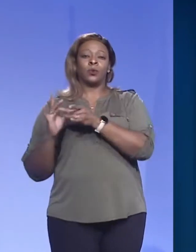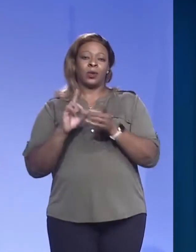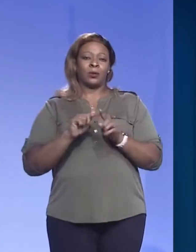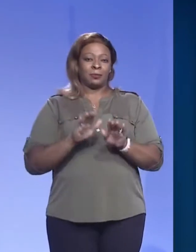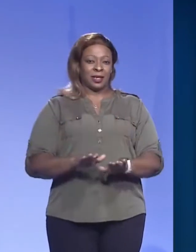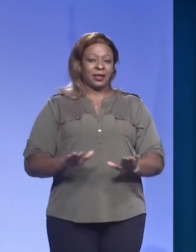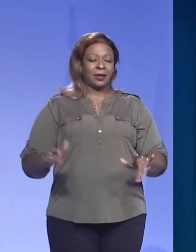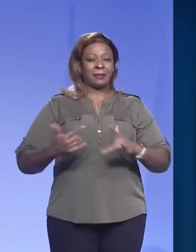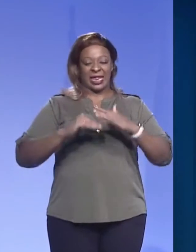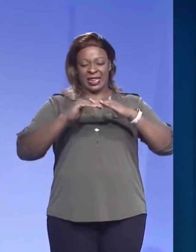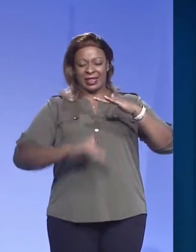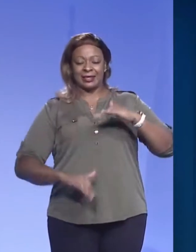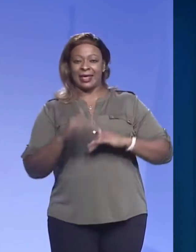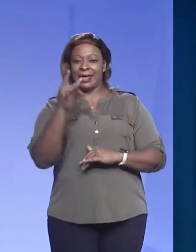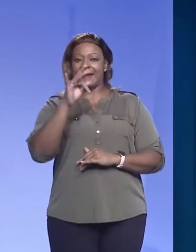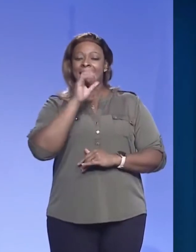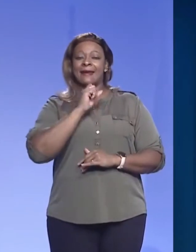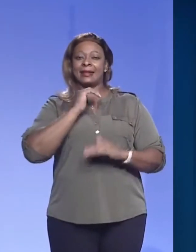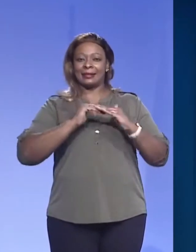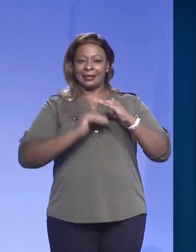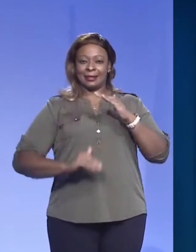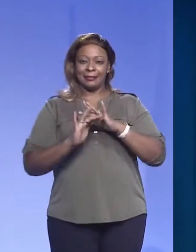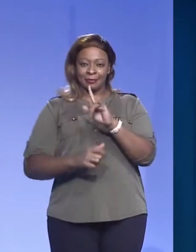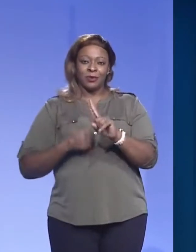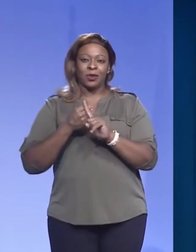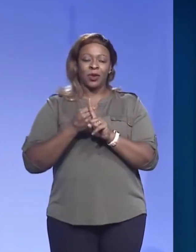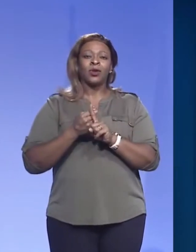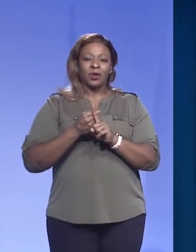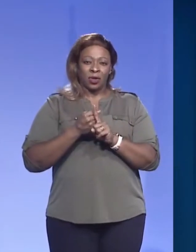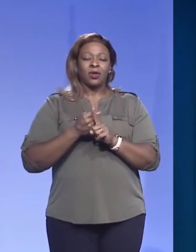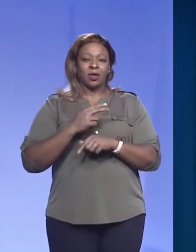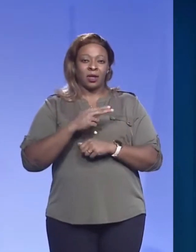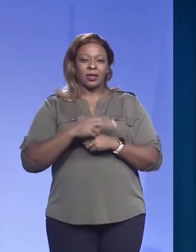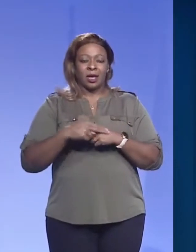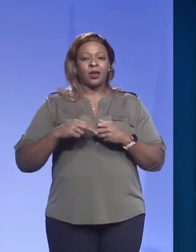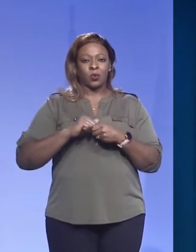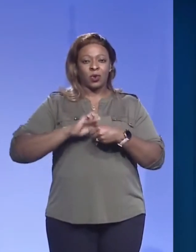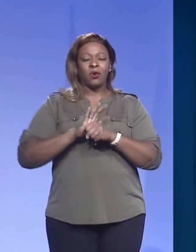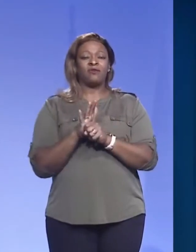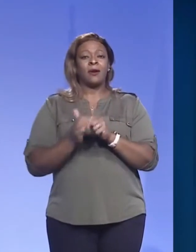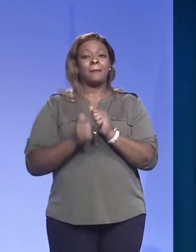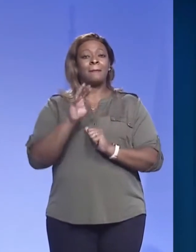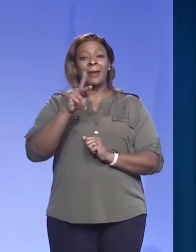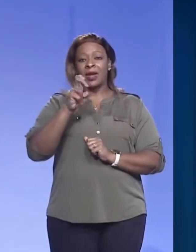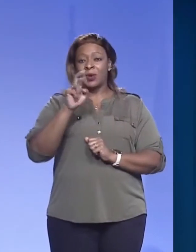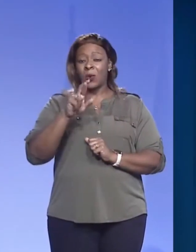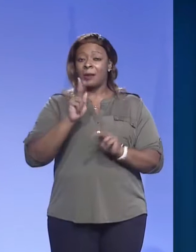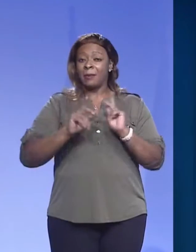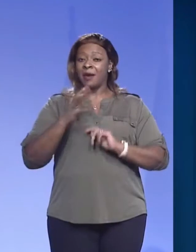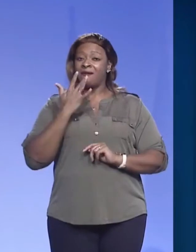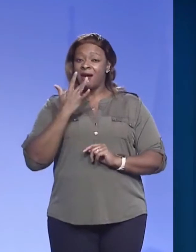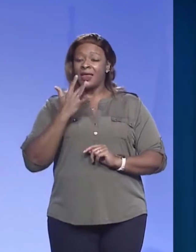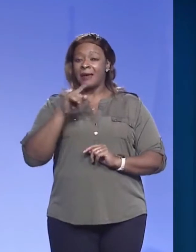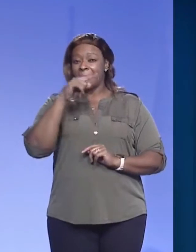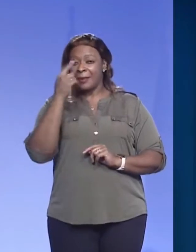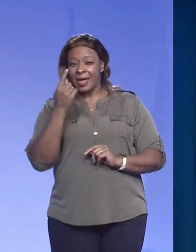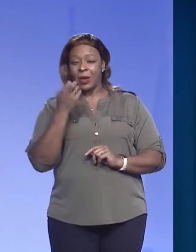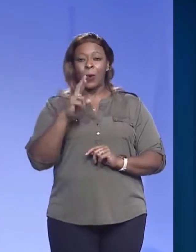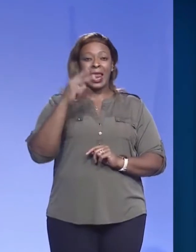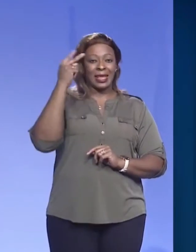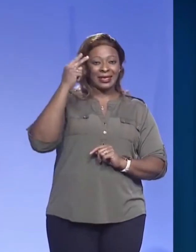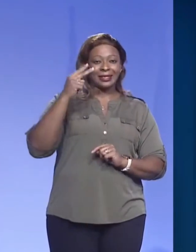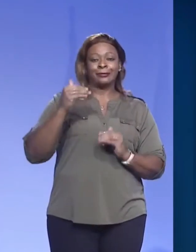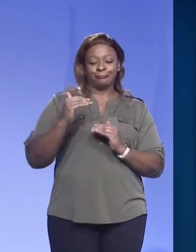meaning they're less than 18 years of age. But once again, our minority populations are bearing a disproportionate share